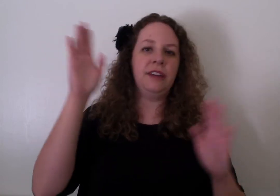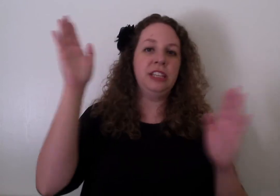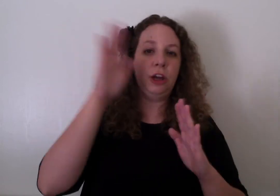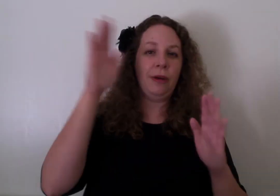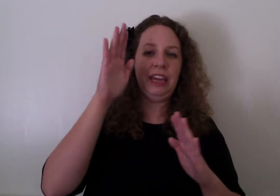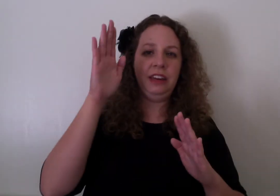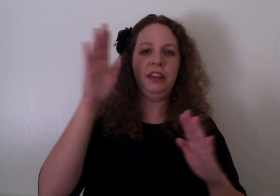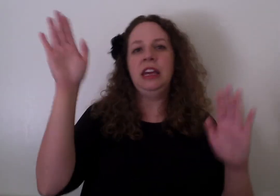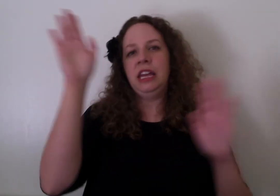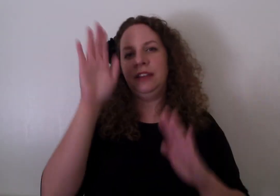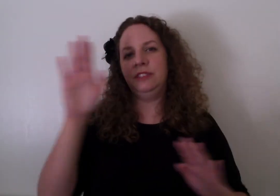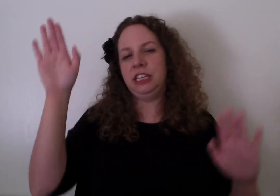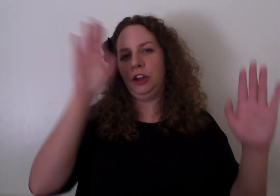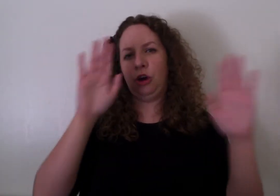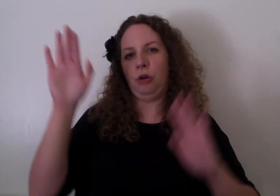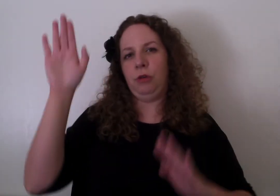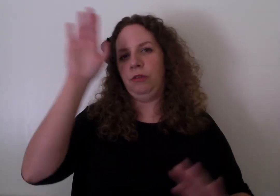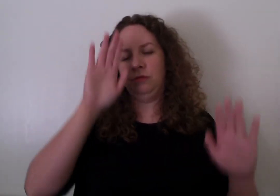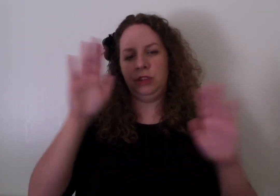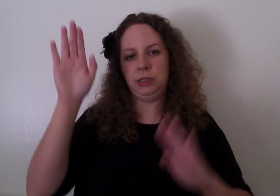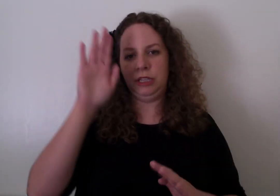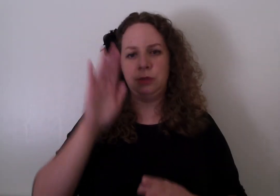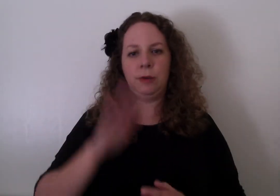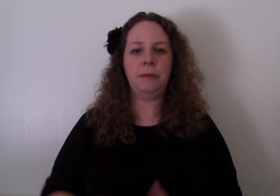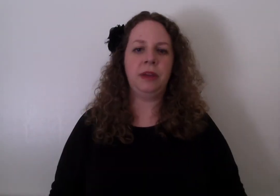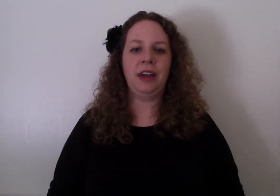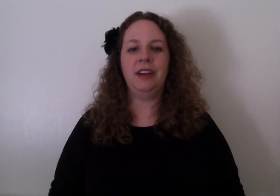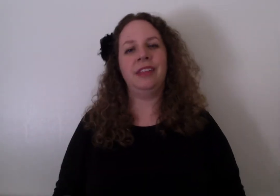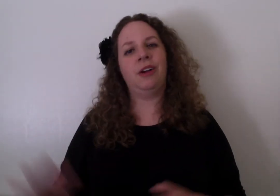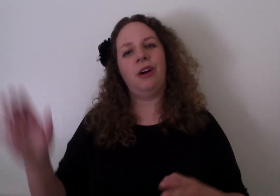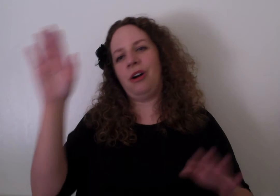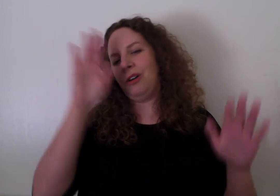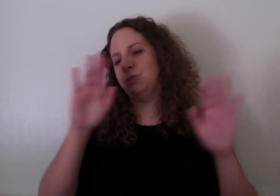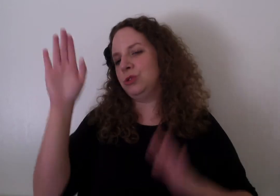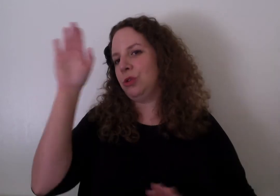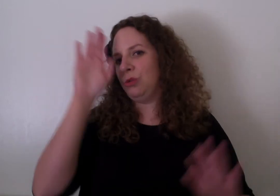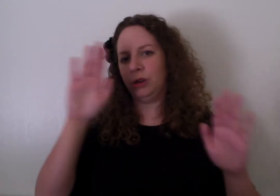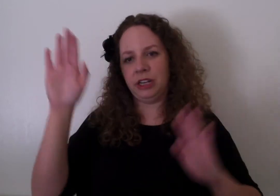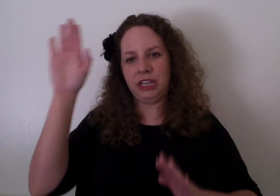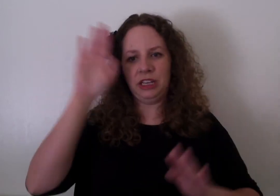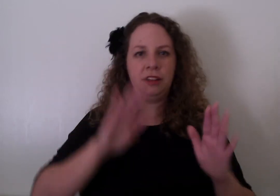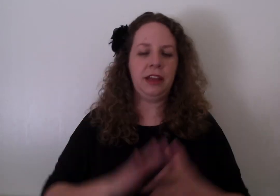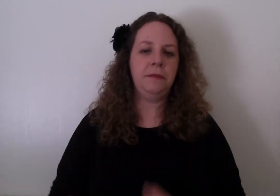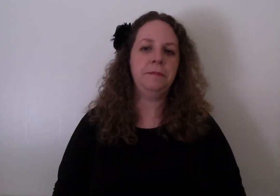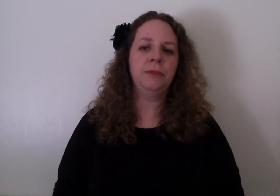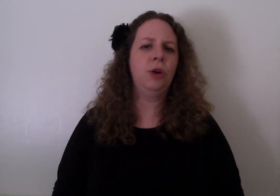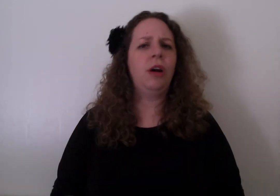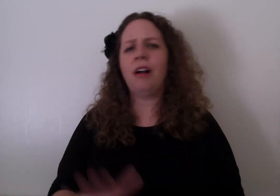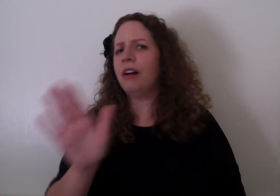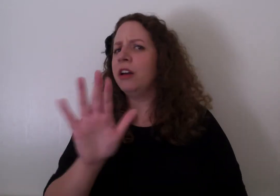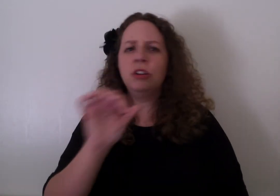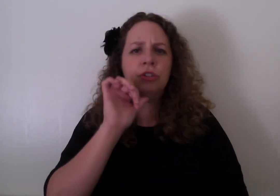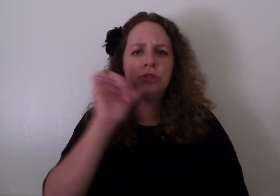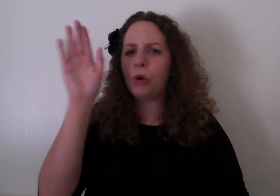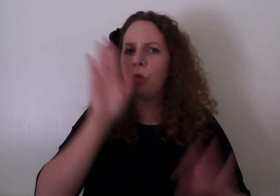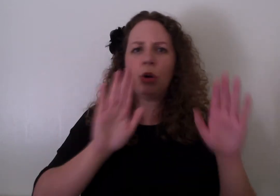seen it go in and I've seen it go this way as well, okay? Like, oh, I'm so worried, okay? Or, don't